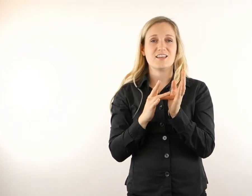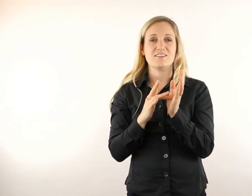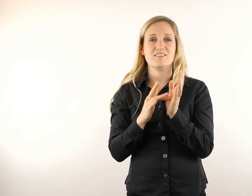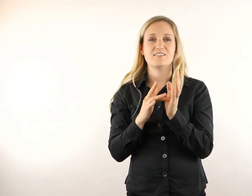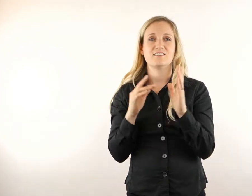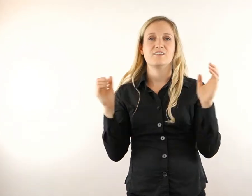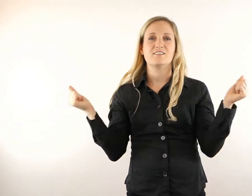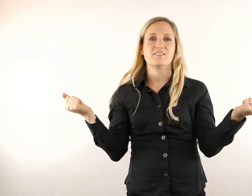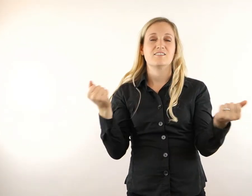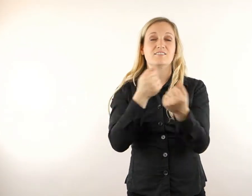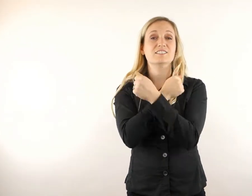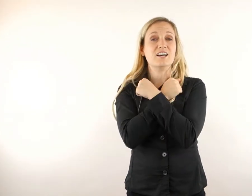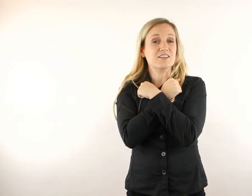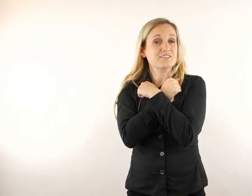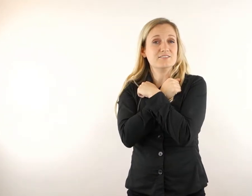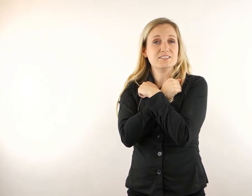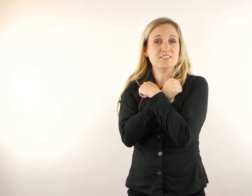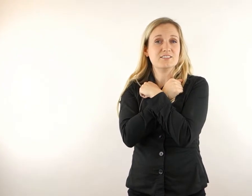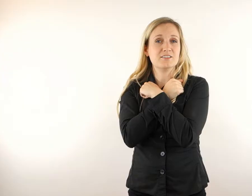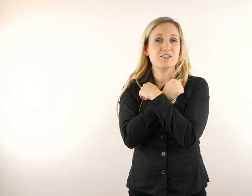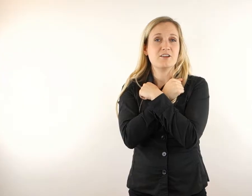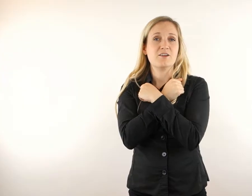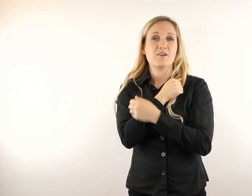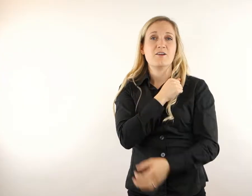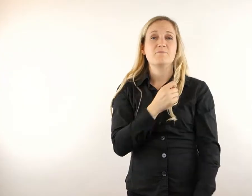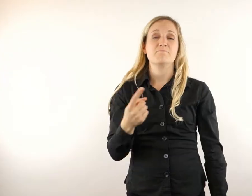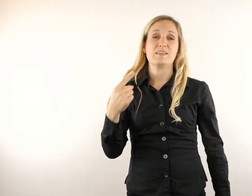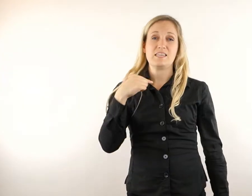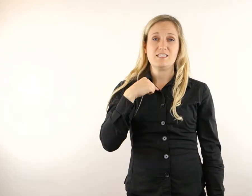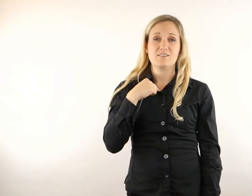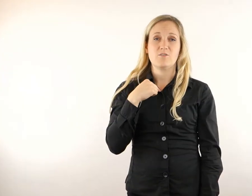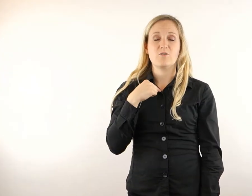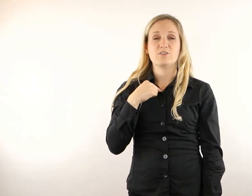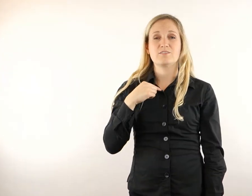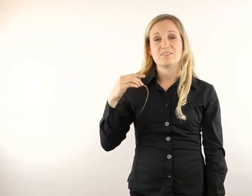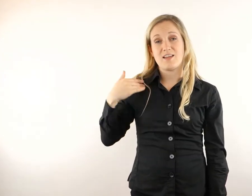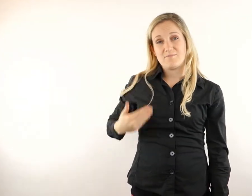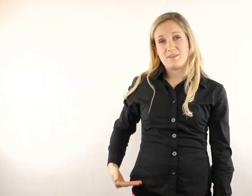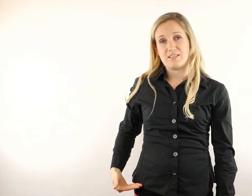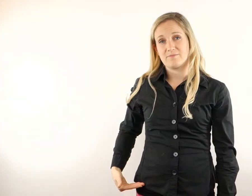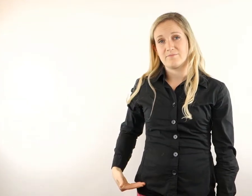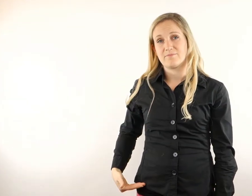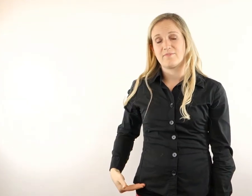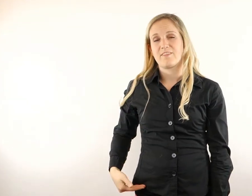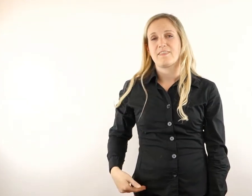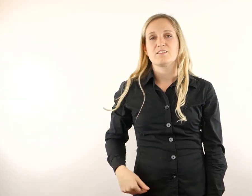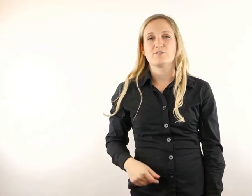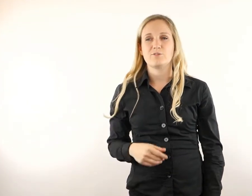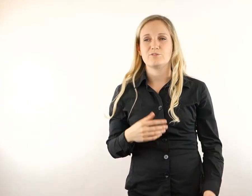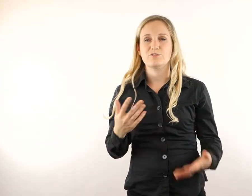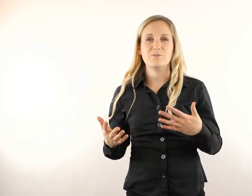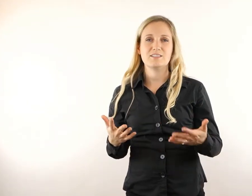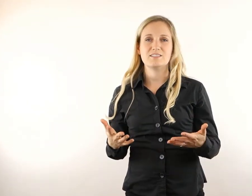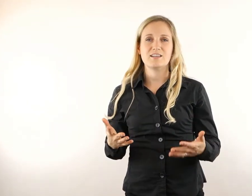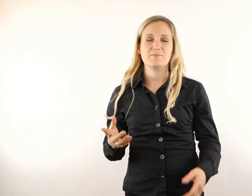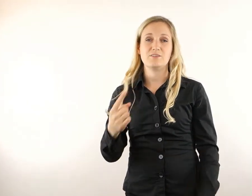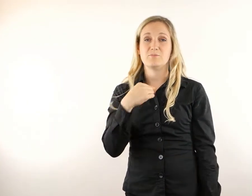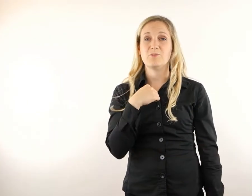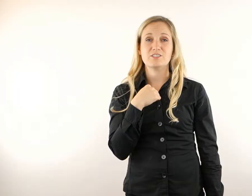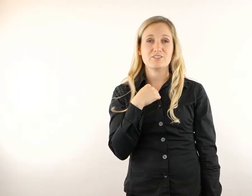again loves me, or you can sign me. So there's two ways to sign me. You can point to